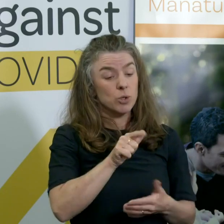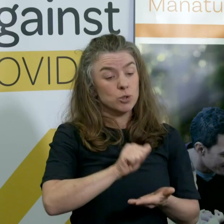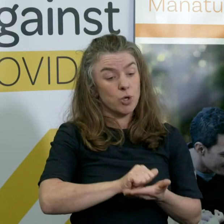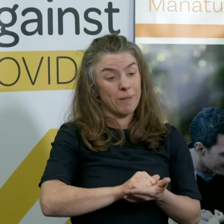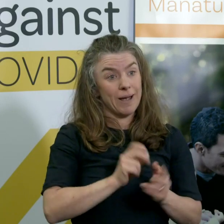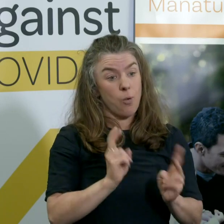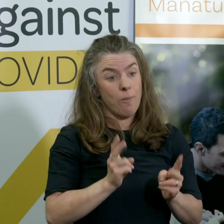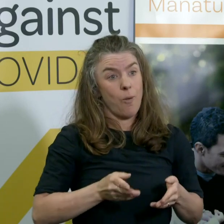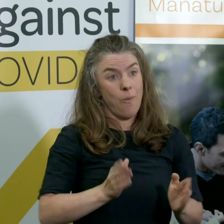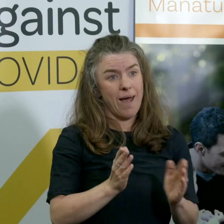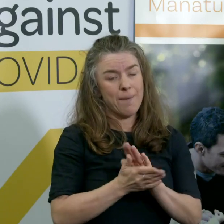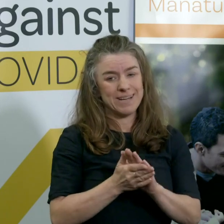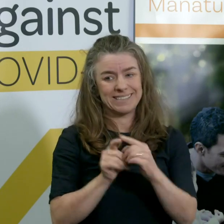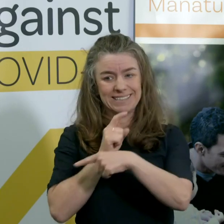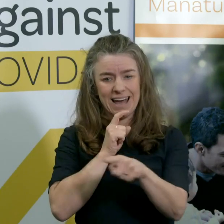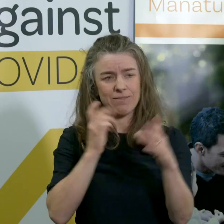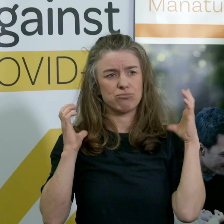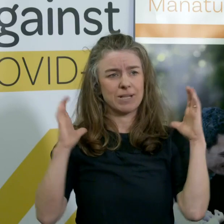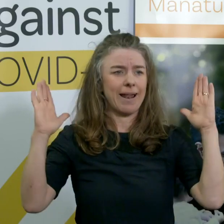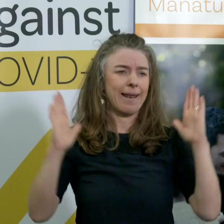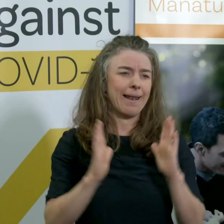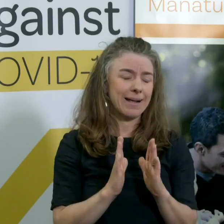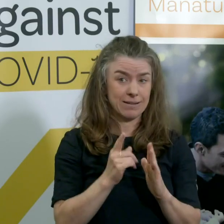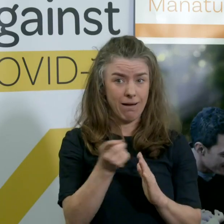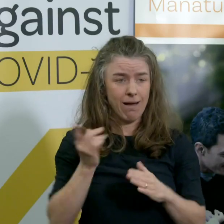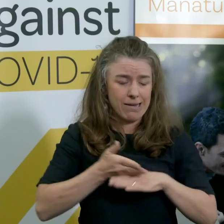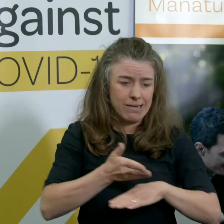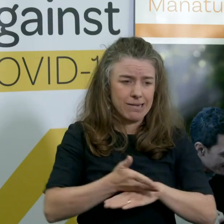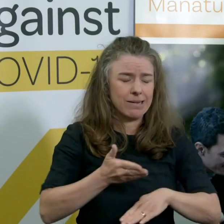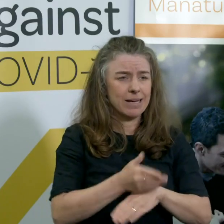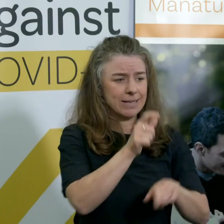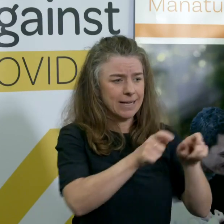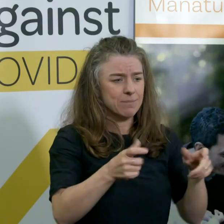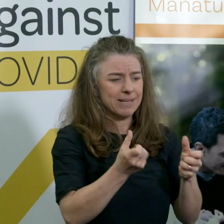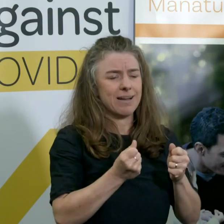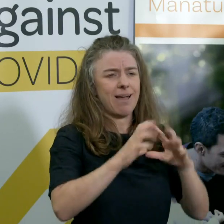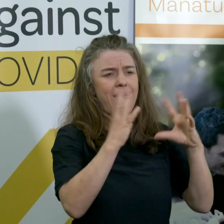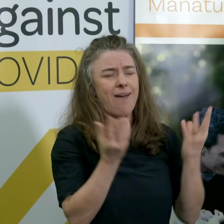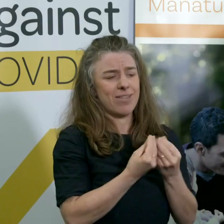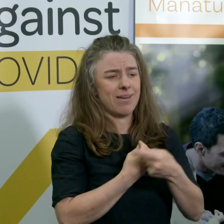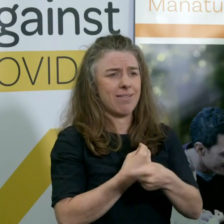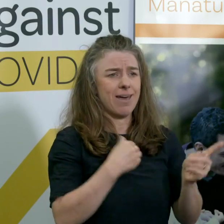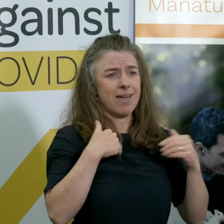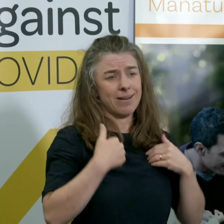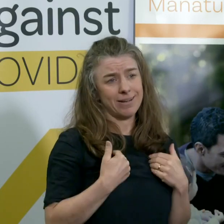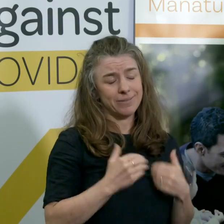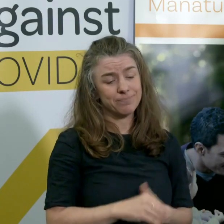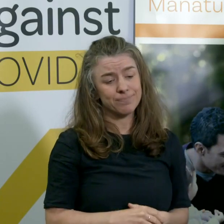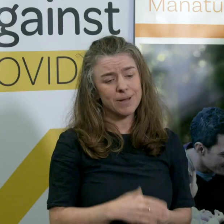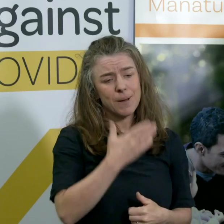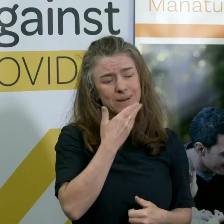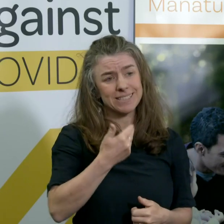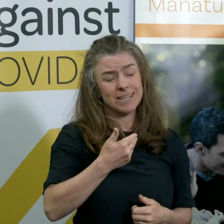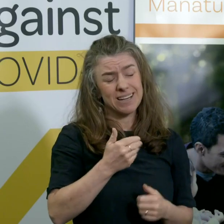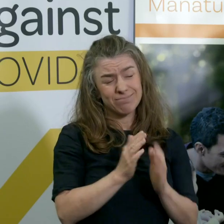our staff, who are working hard to ensure that customers get what they need. Our request is to be kind